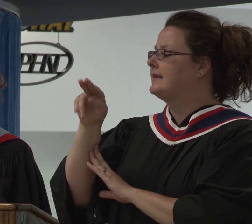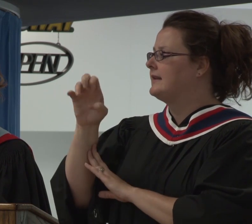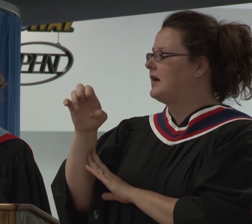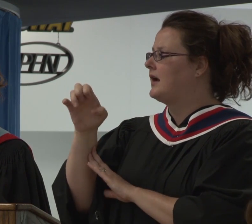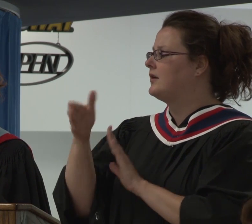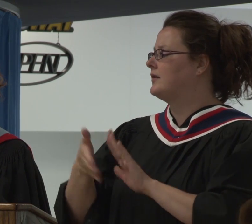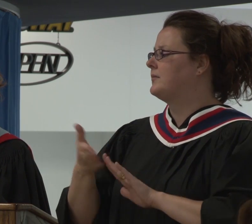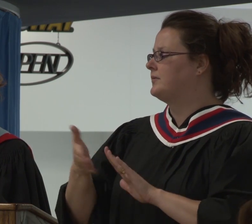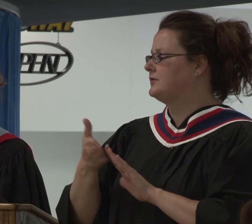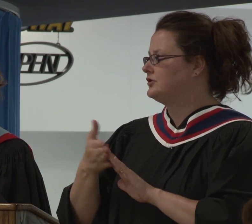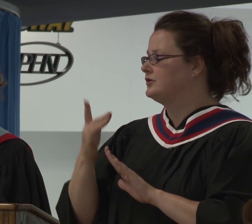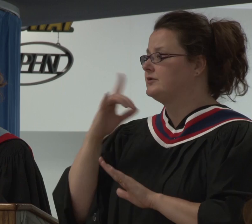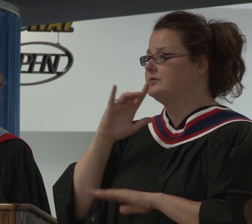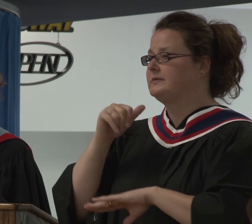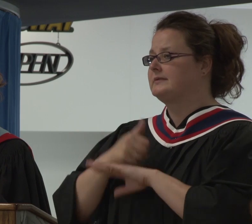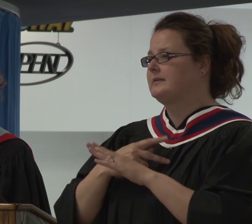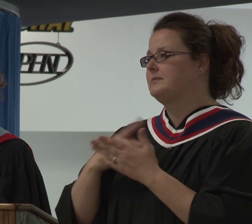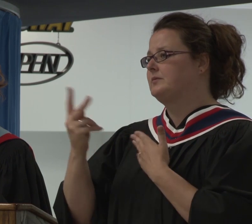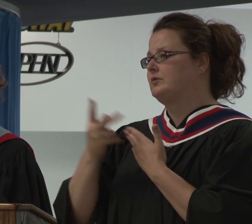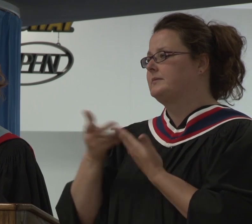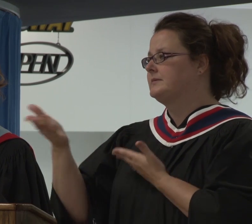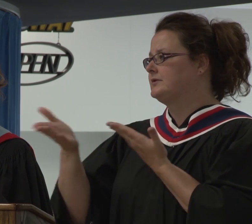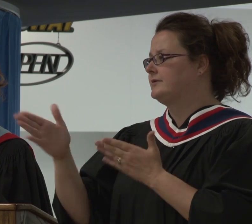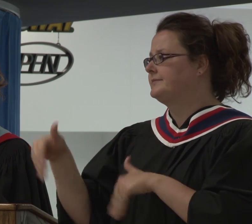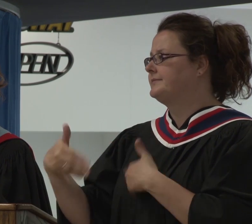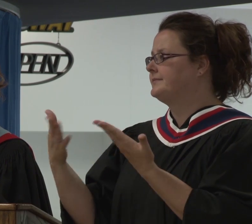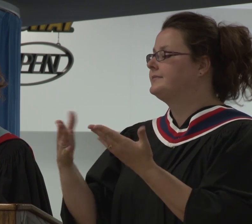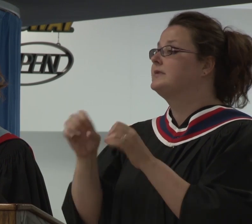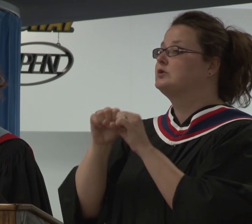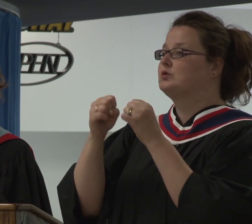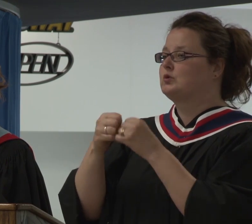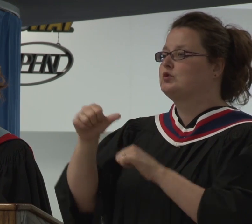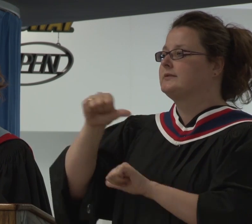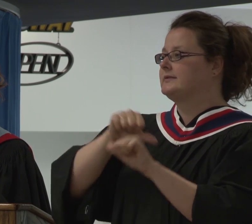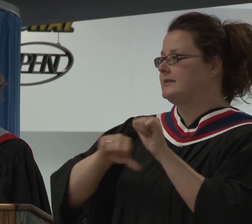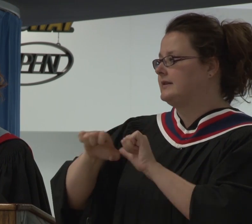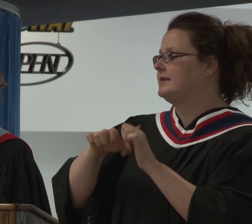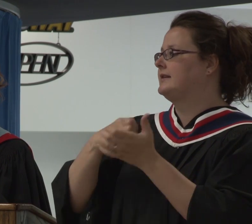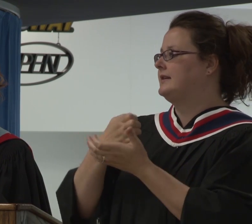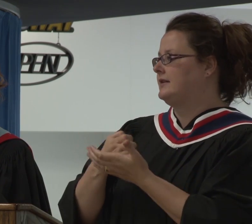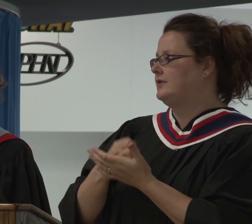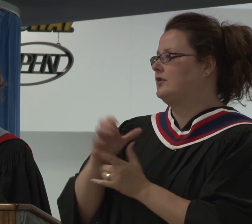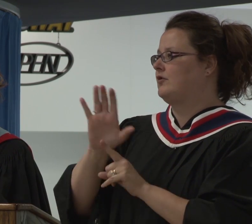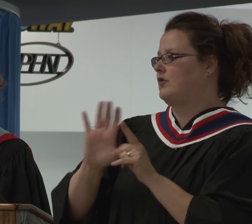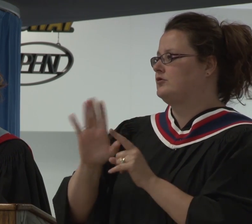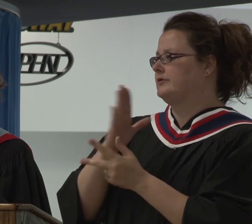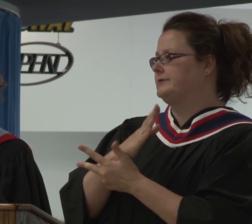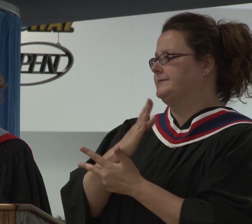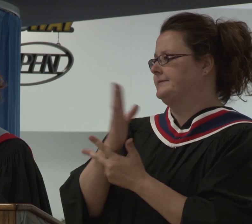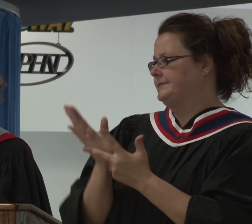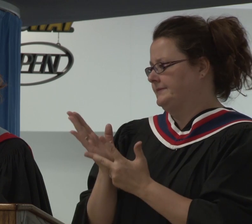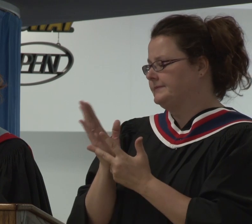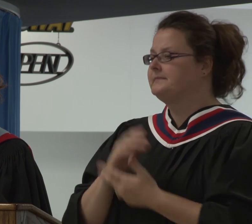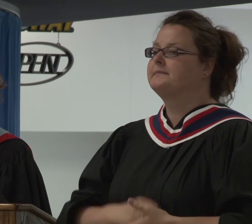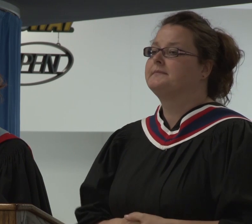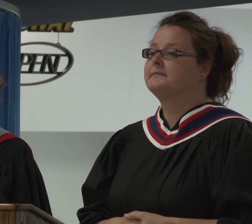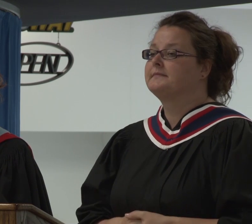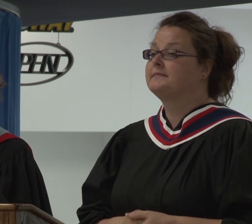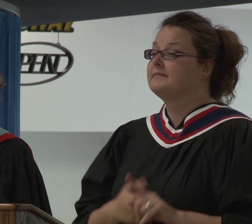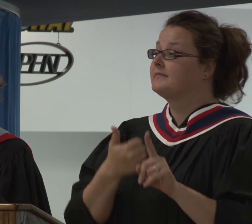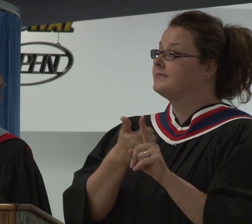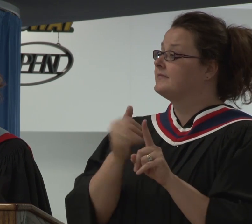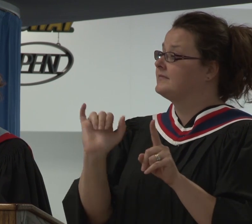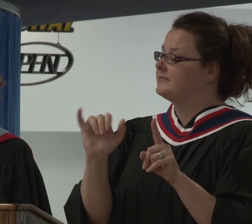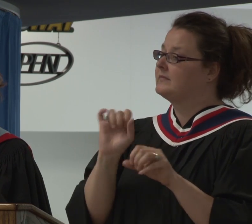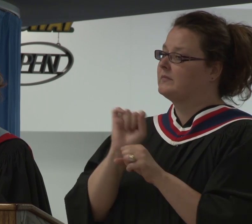in the context of programs and service delivery in social, scientific, economic, and cultural areas. Denise also